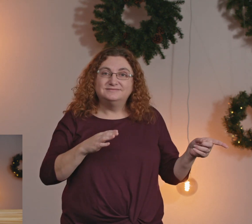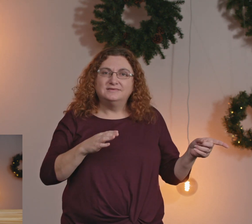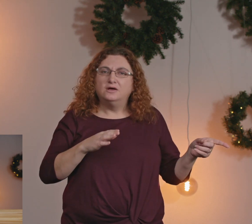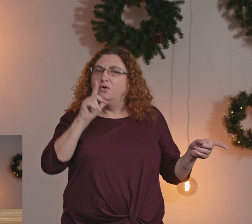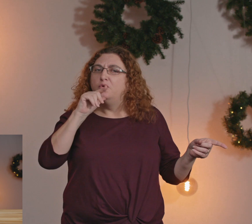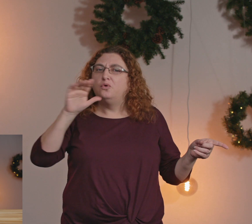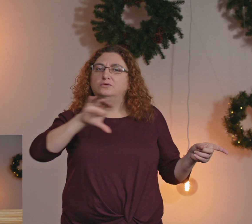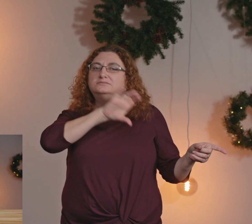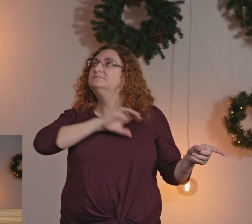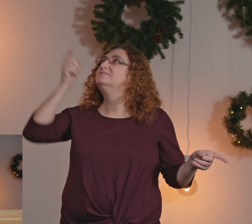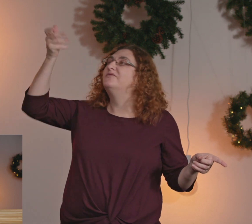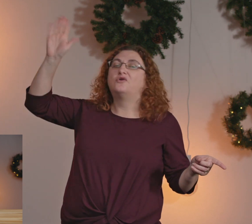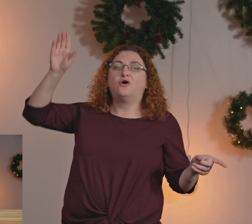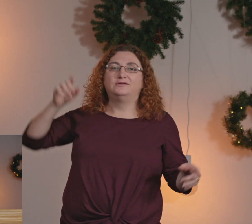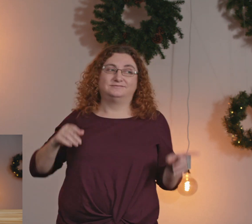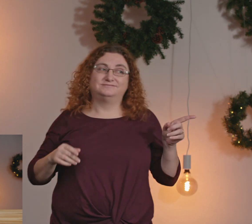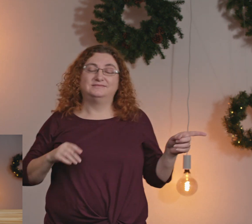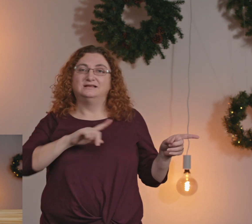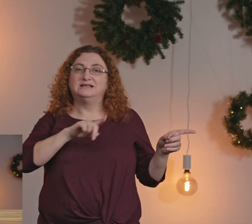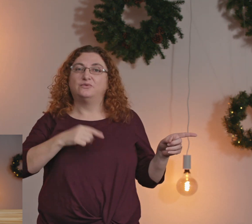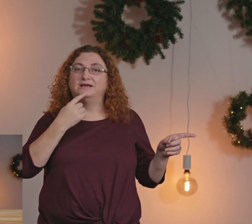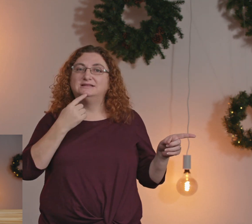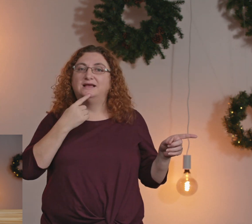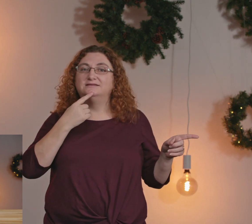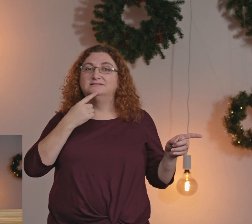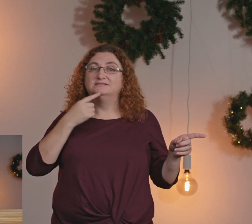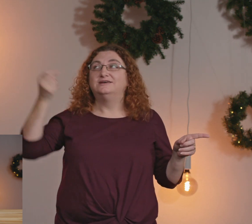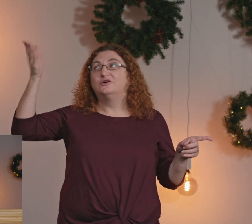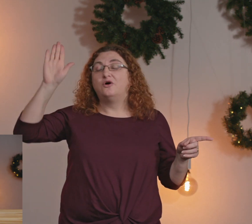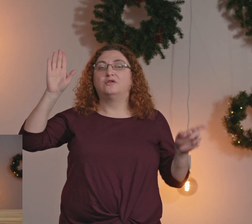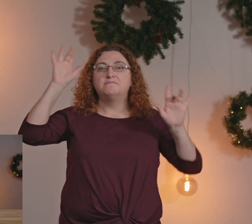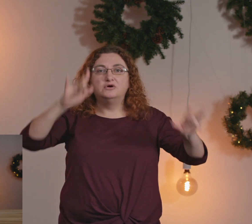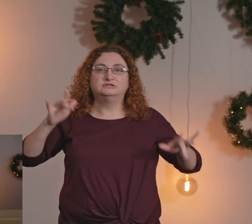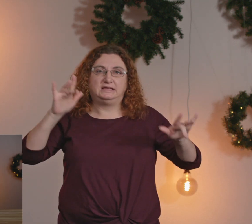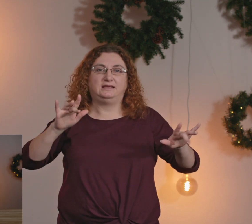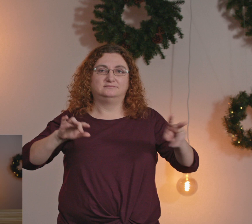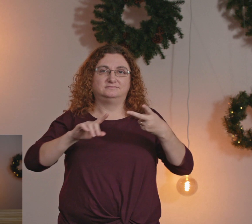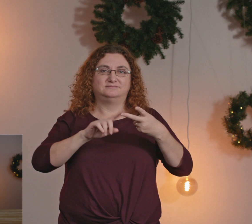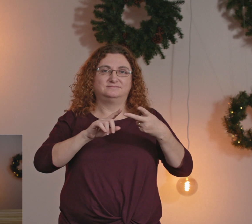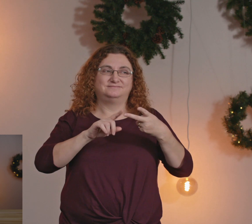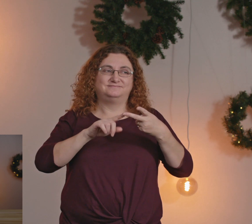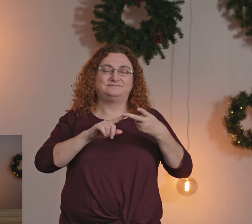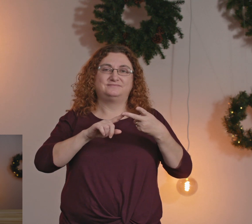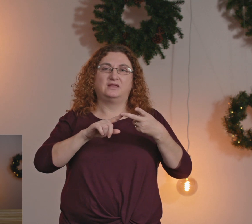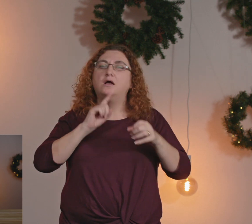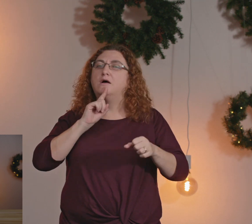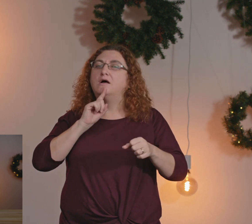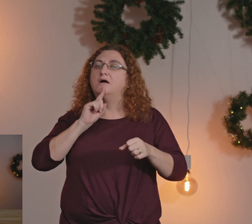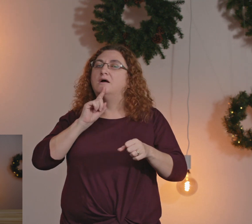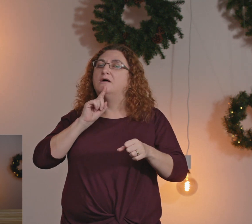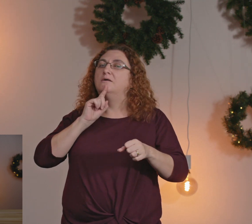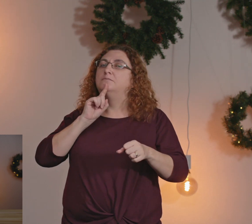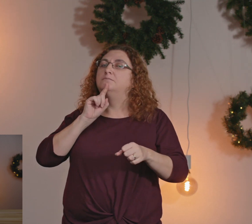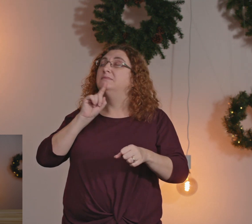character? He'd say, well, I see him as a God of mercy. Secondly, he would say that he is a promise-keeping